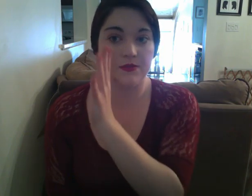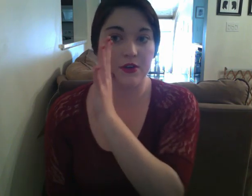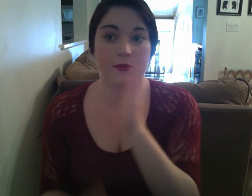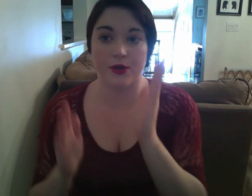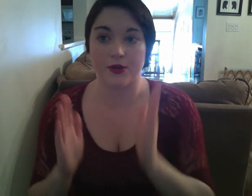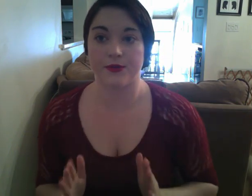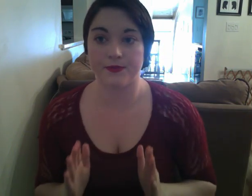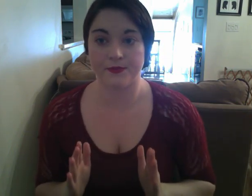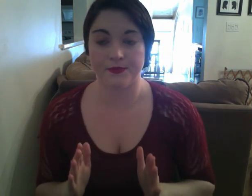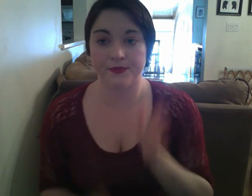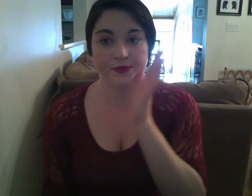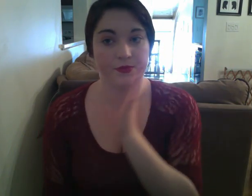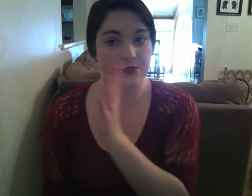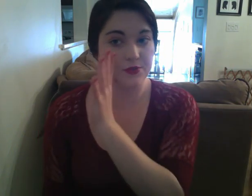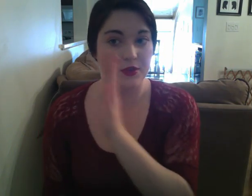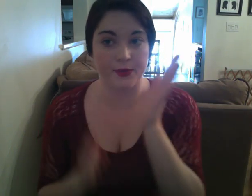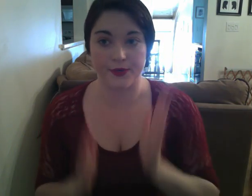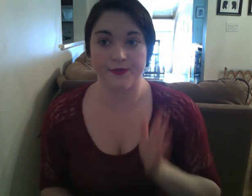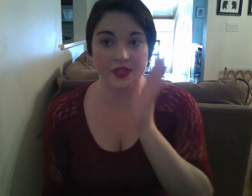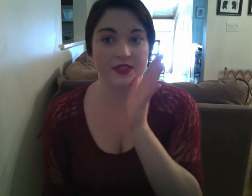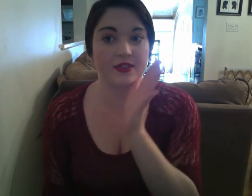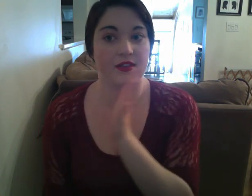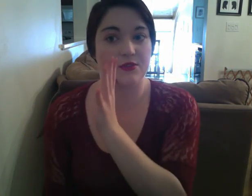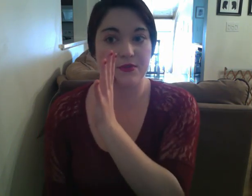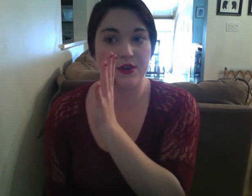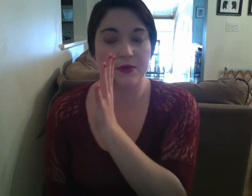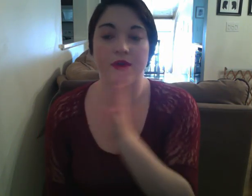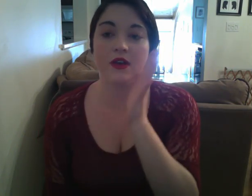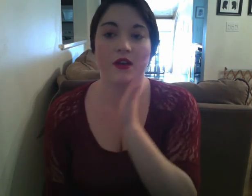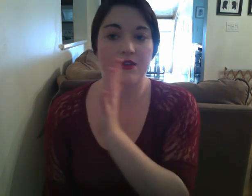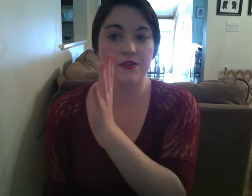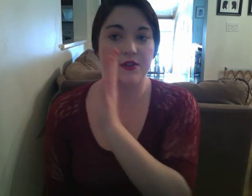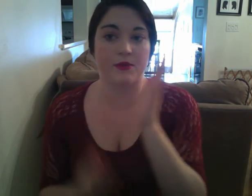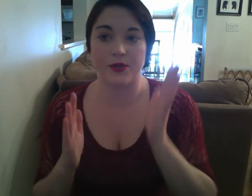Farmer. Farmer. This is a sign for farm. Farmer.